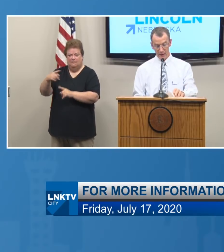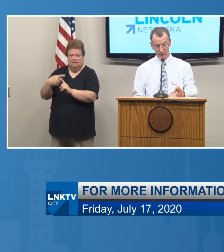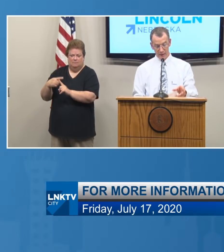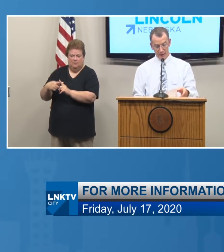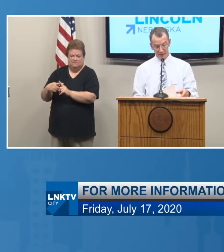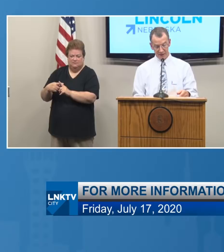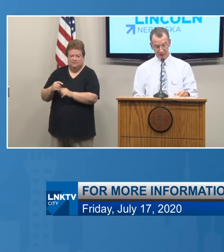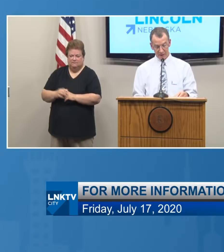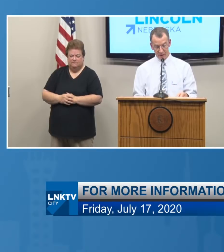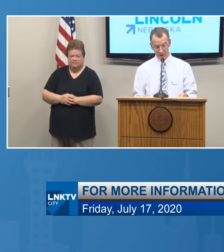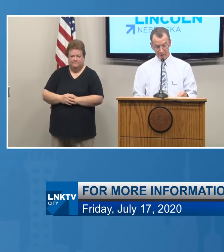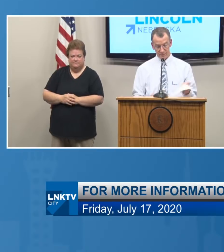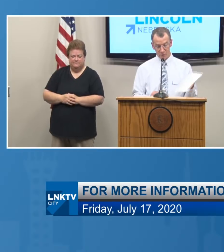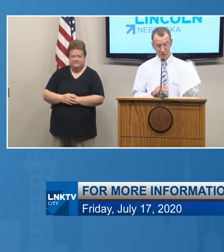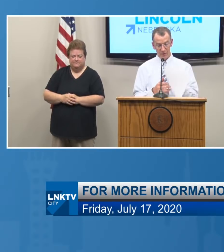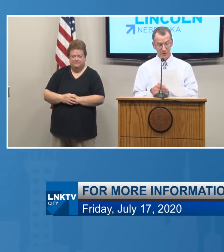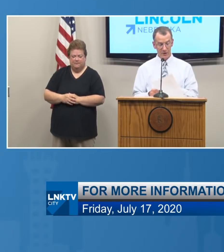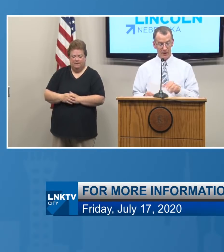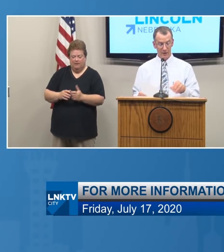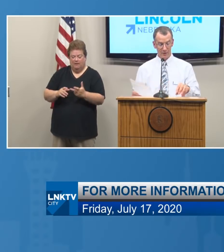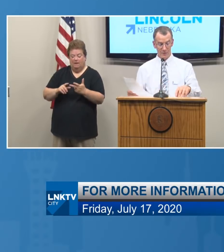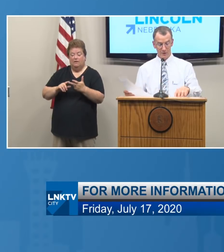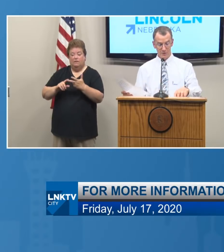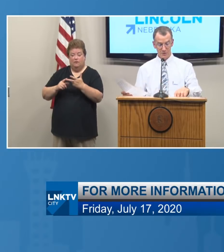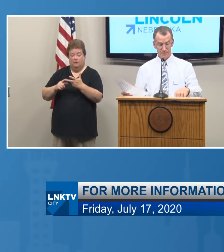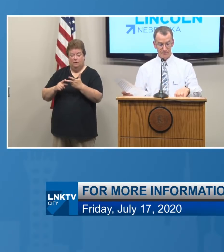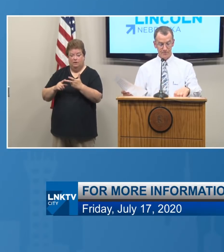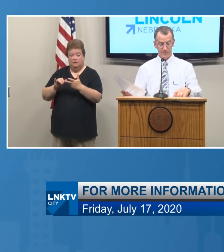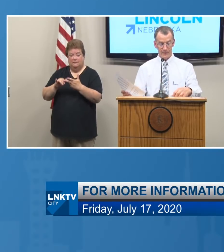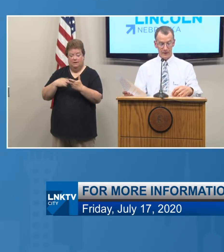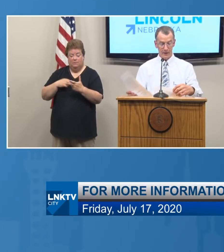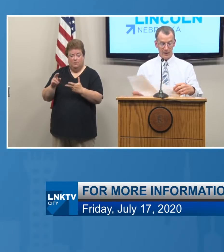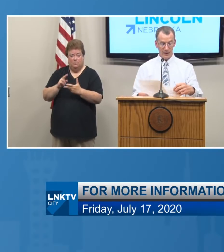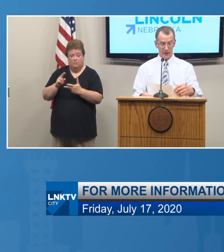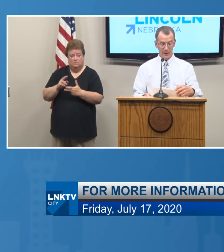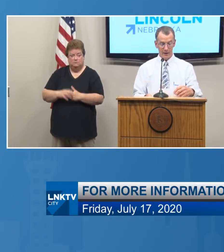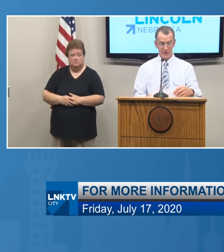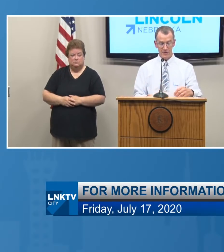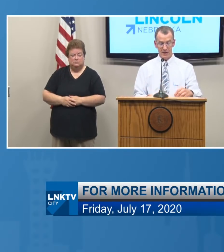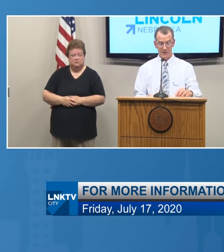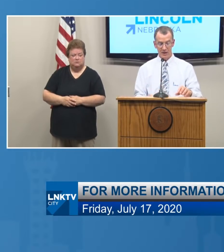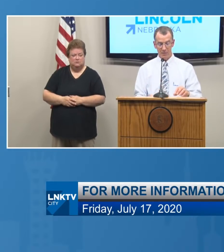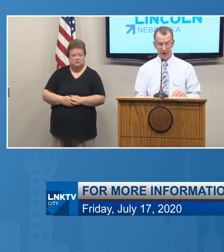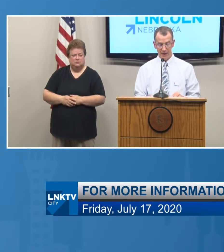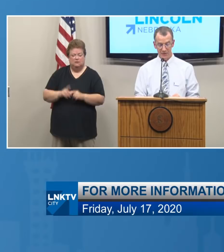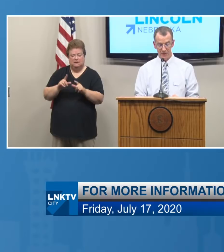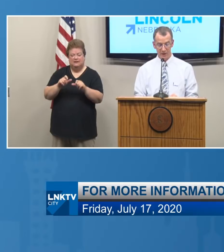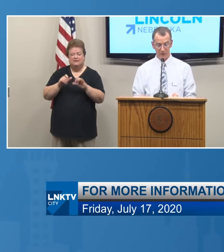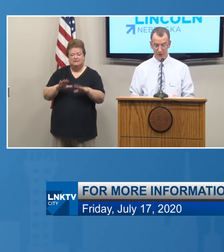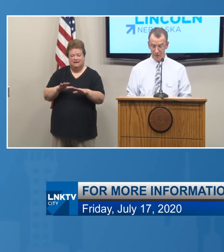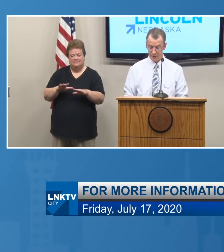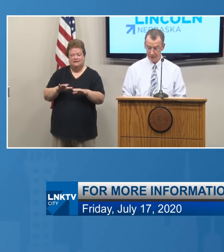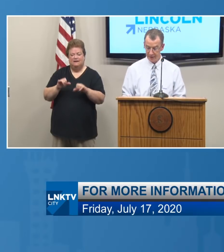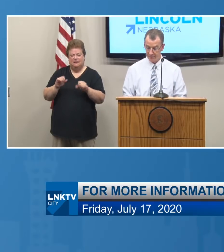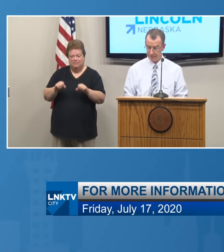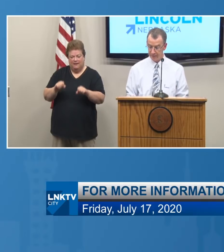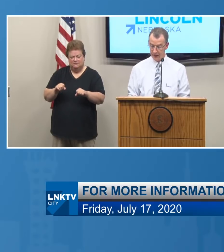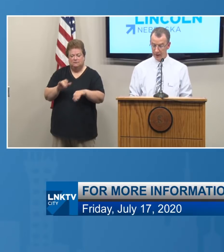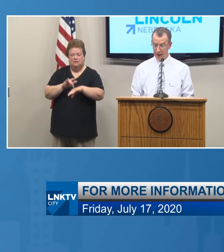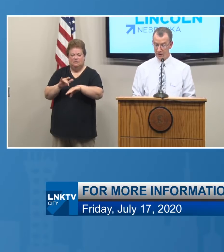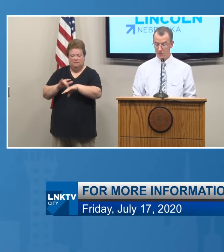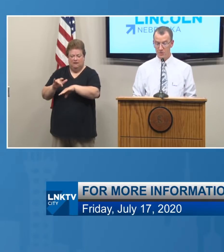A second indicator, or a third indicator that we use, is our testing capacity and